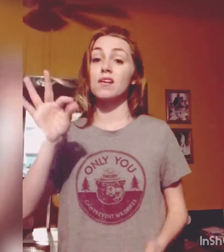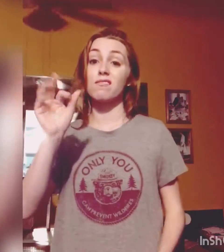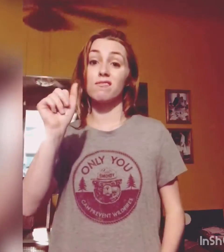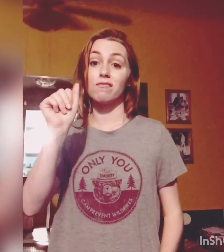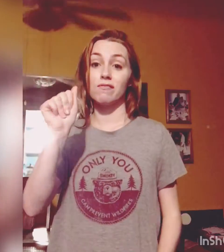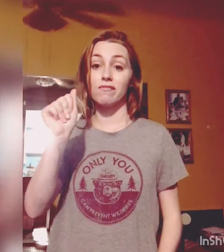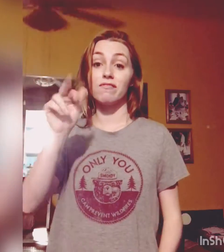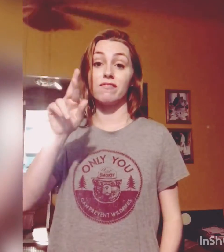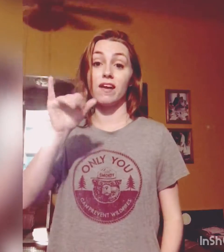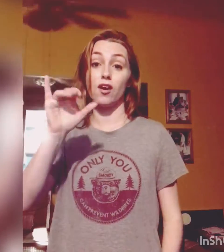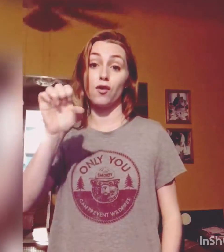Google it.